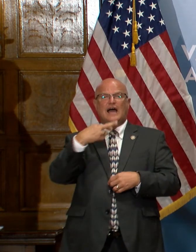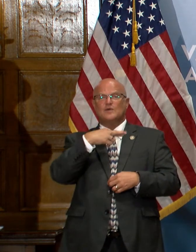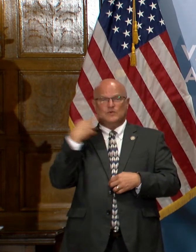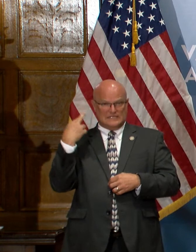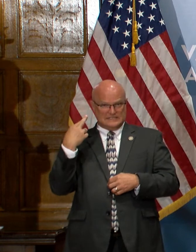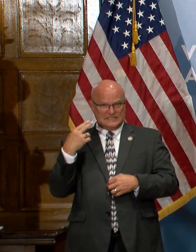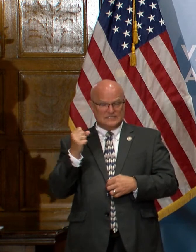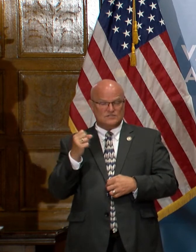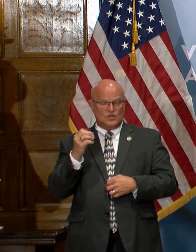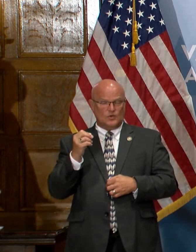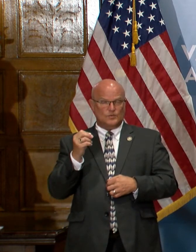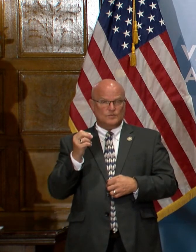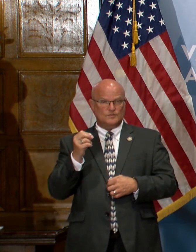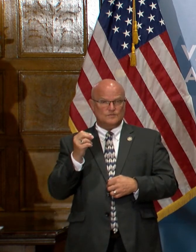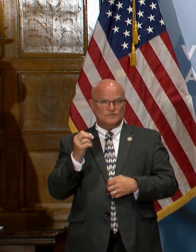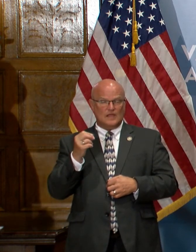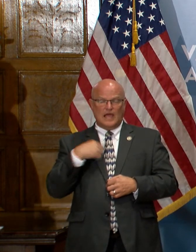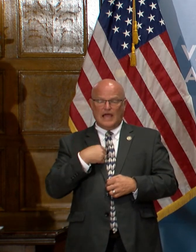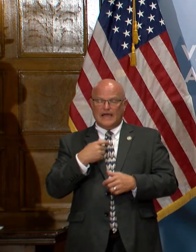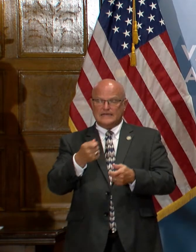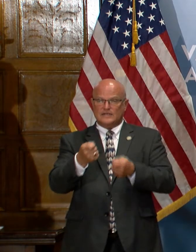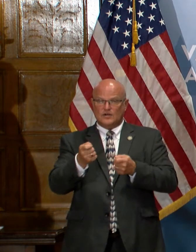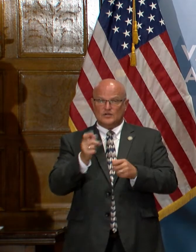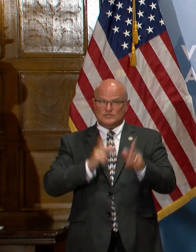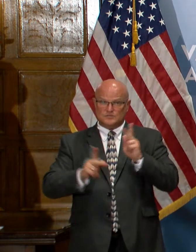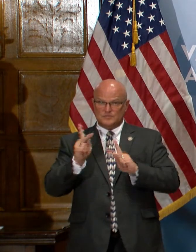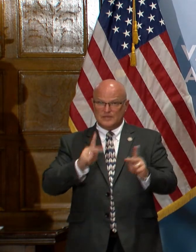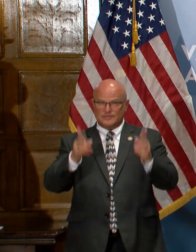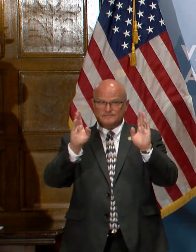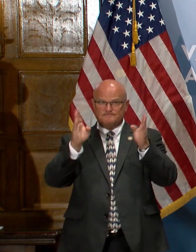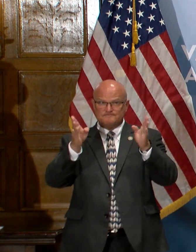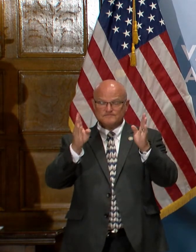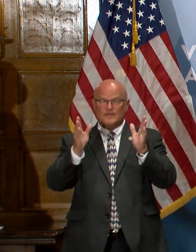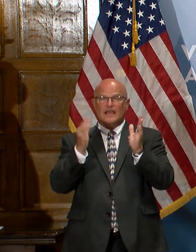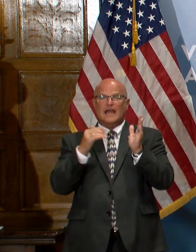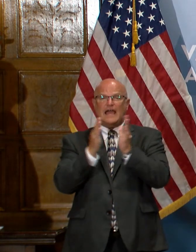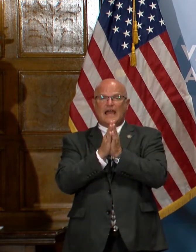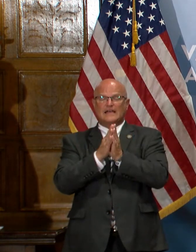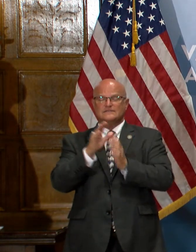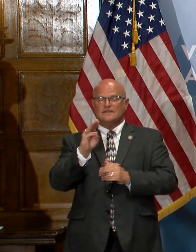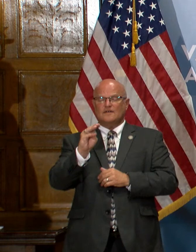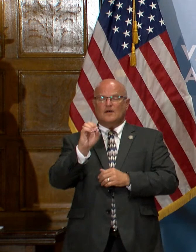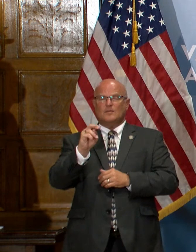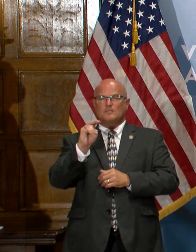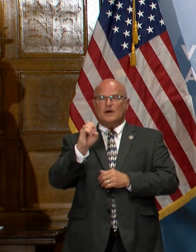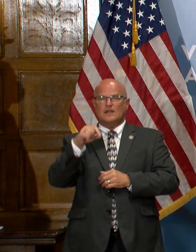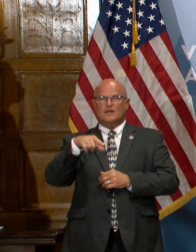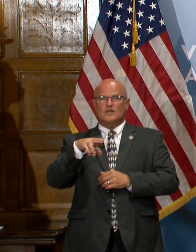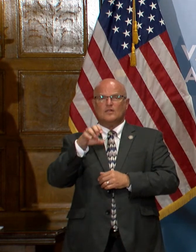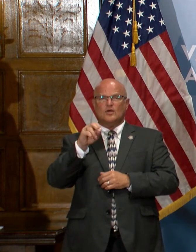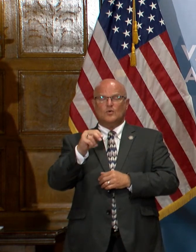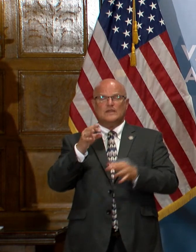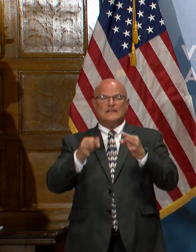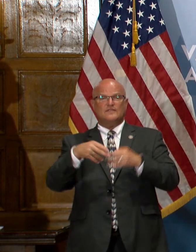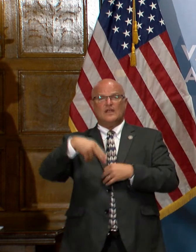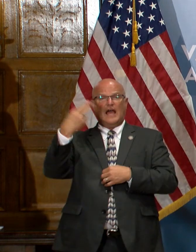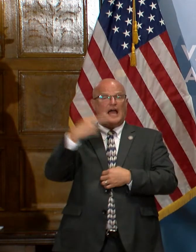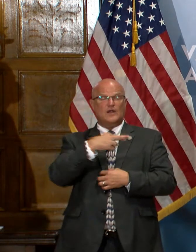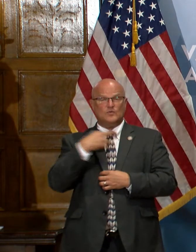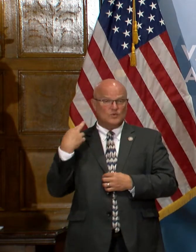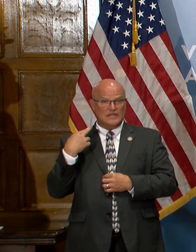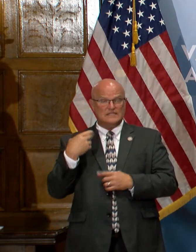risk. I urge the public to ask for monoclonal antibodies if they are at high